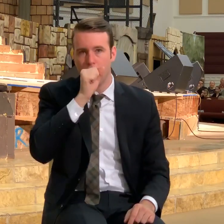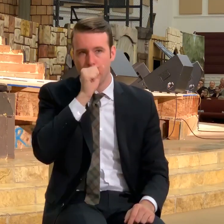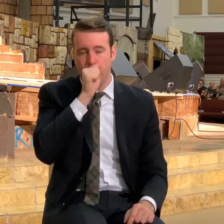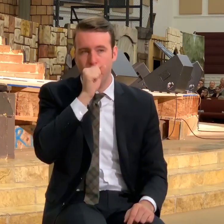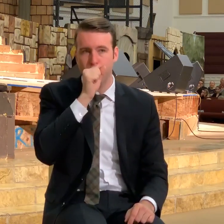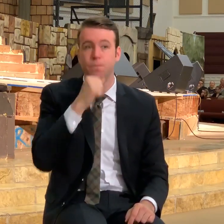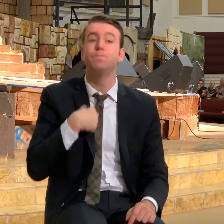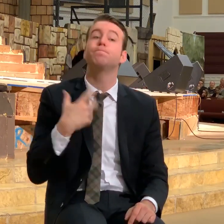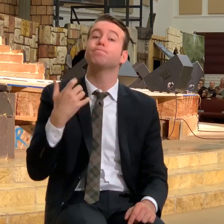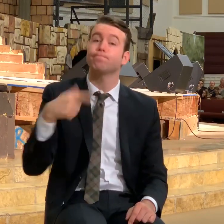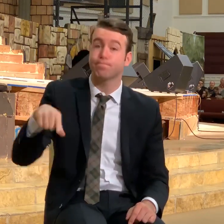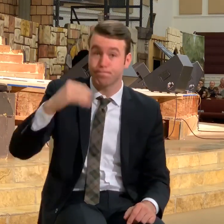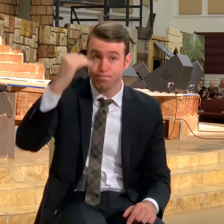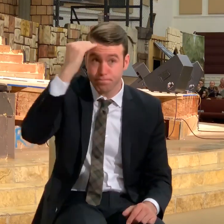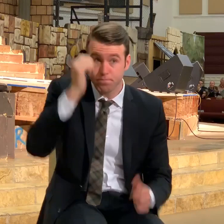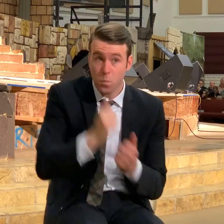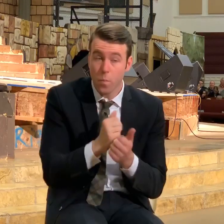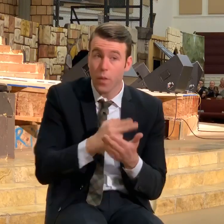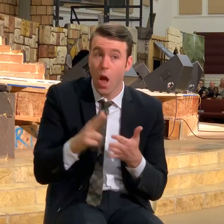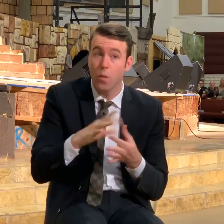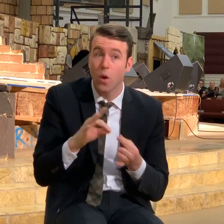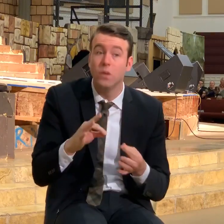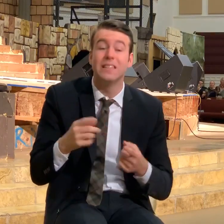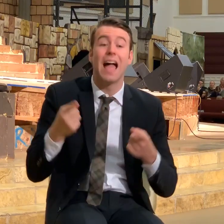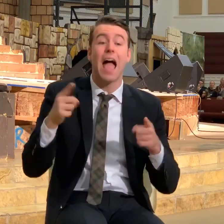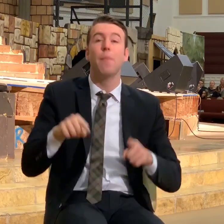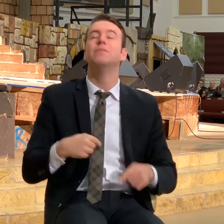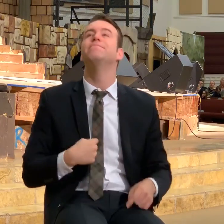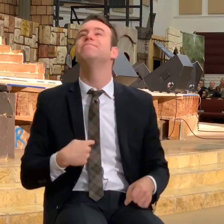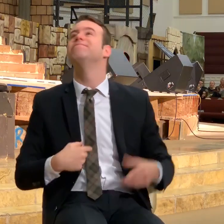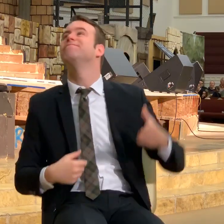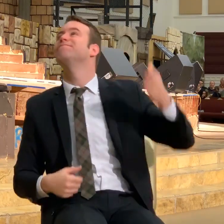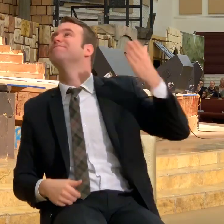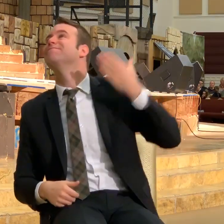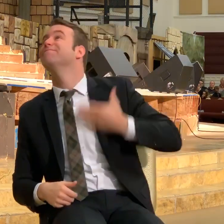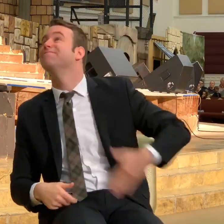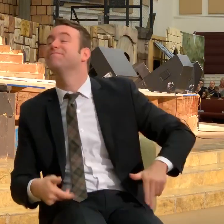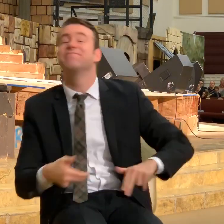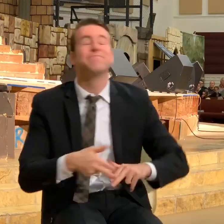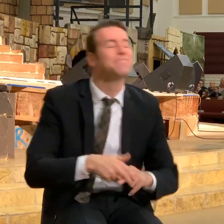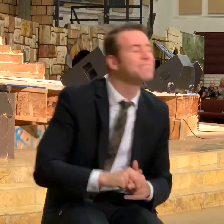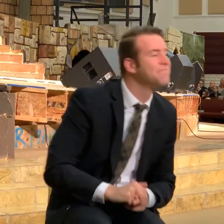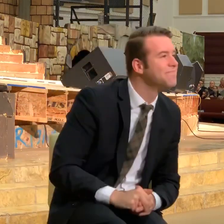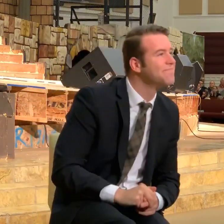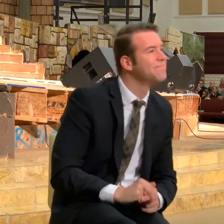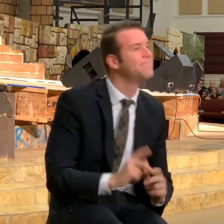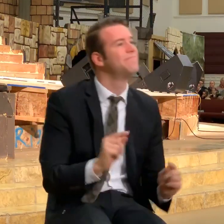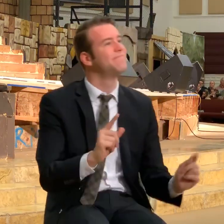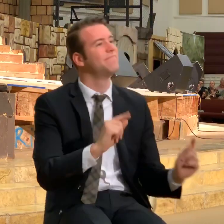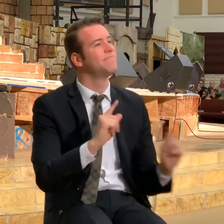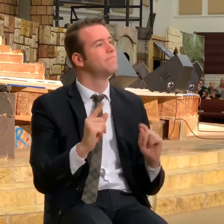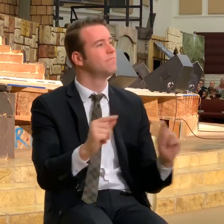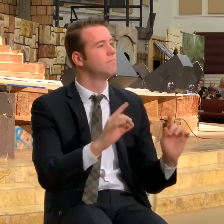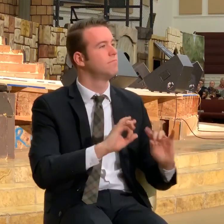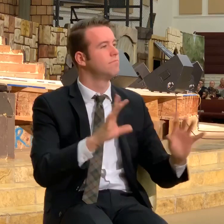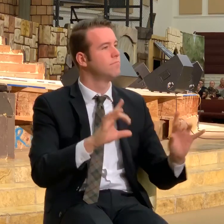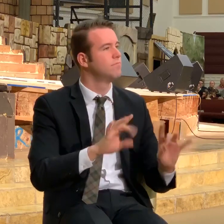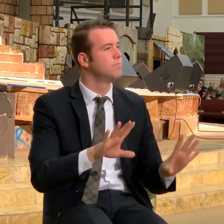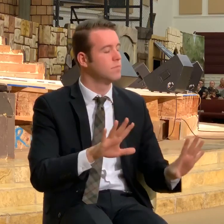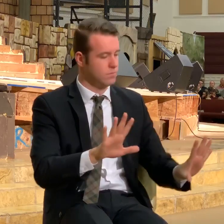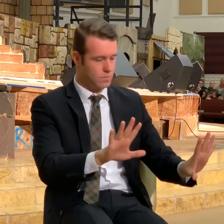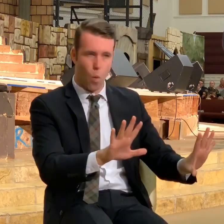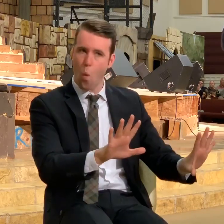Because what I want is the Holy Ghost, when you get invited to that house and you didn't know it, and you sit down at the table and it starts, step